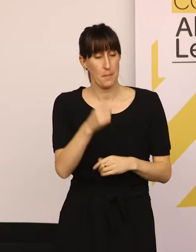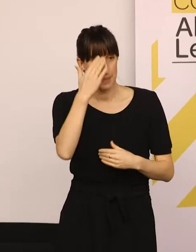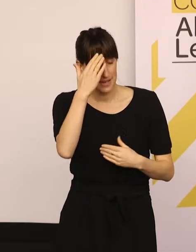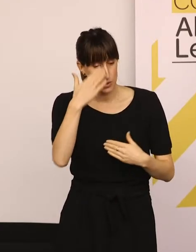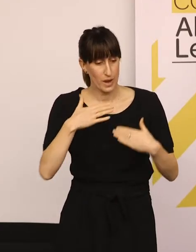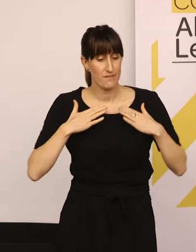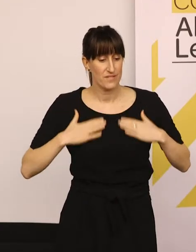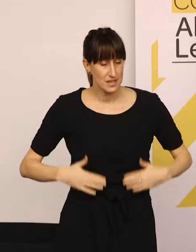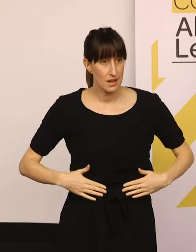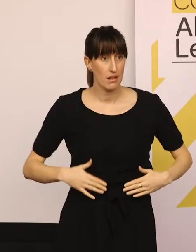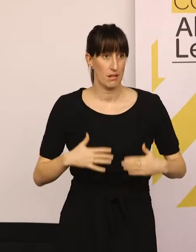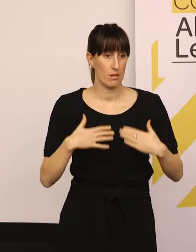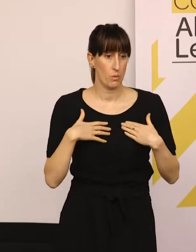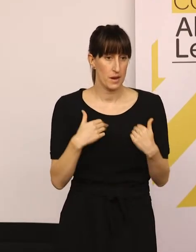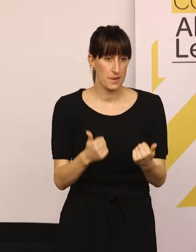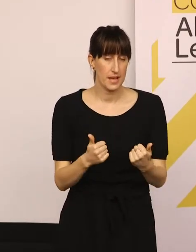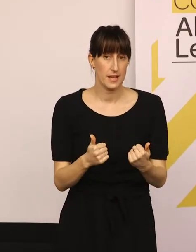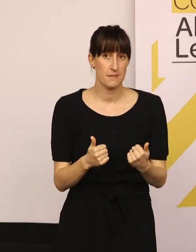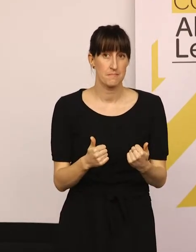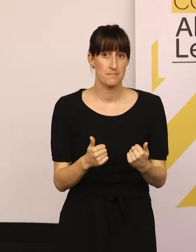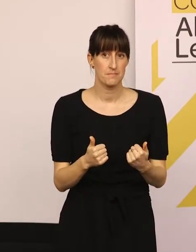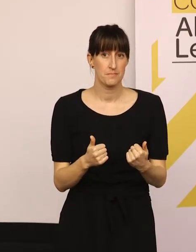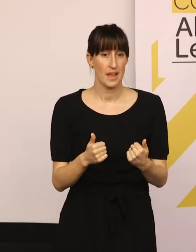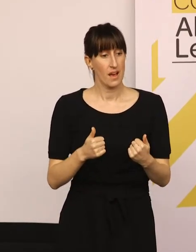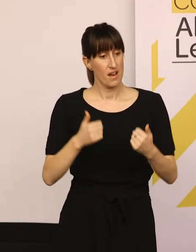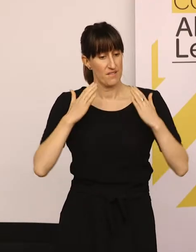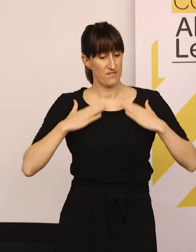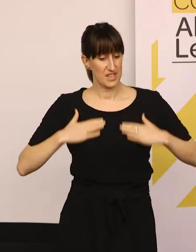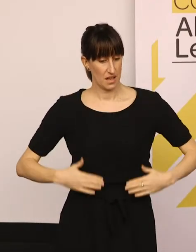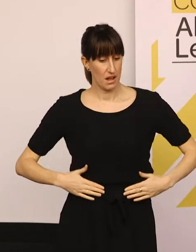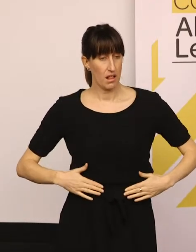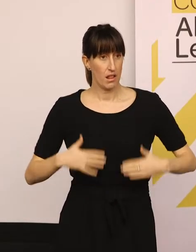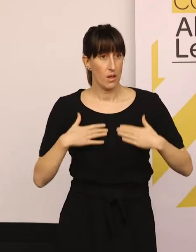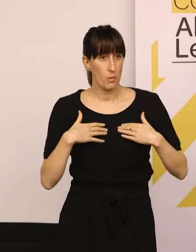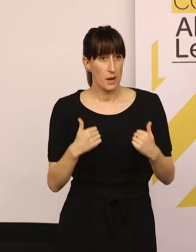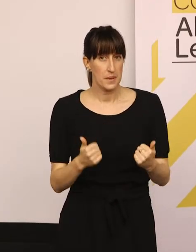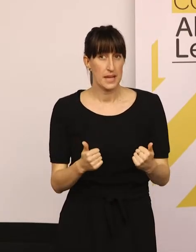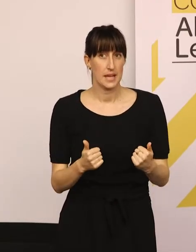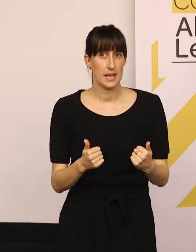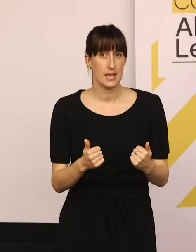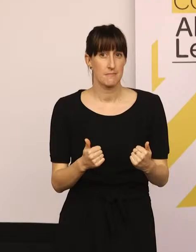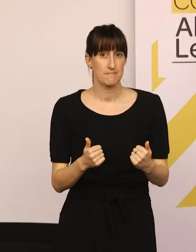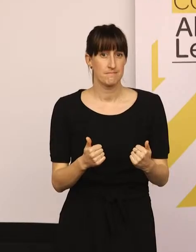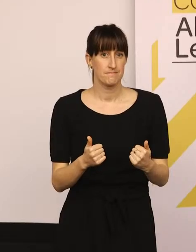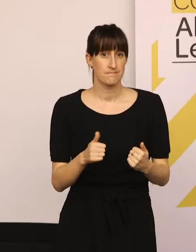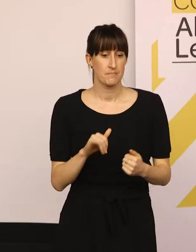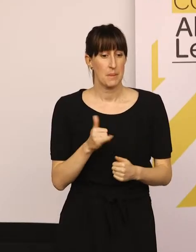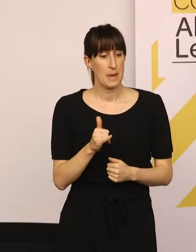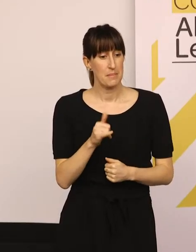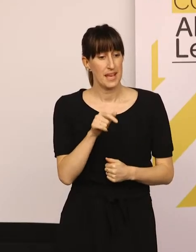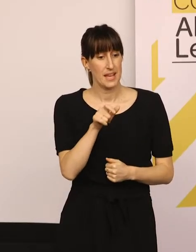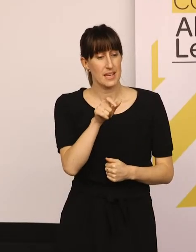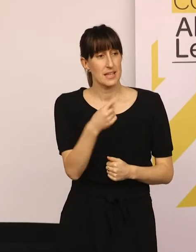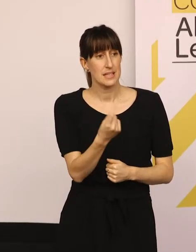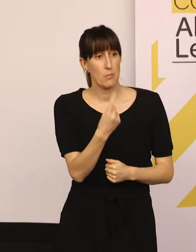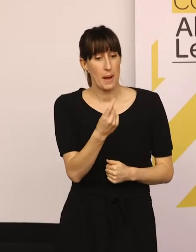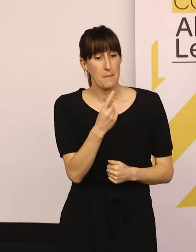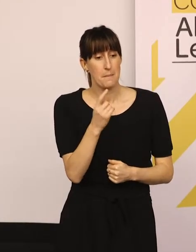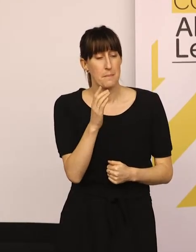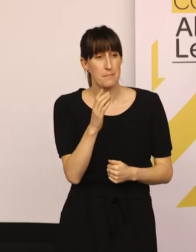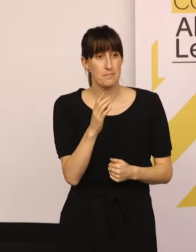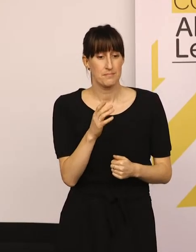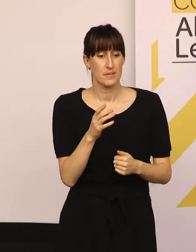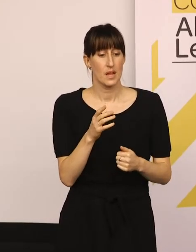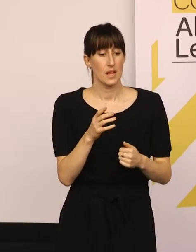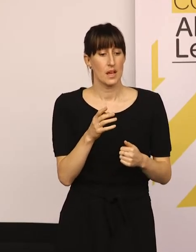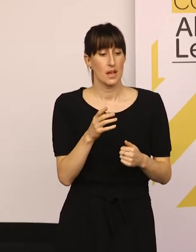physical well-being, of course. On the latter, physical well-being, it may well be that there was care that they missed out on during the lockdown period, and we